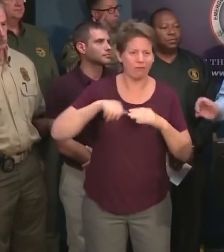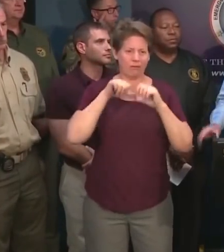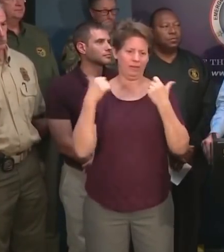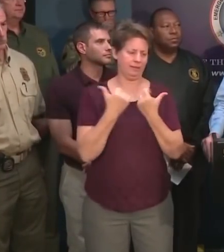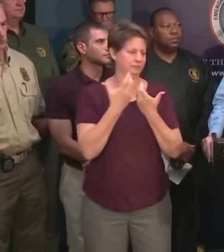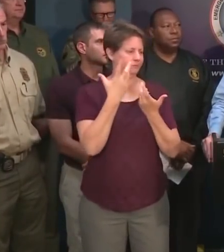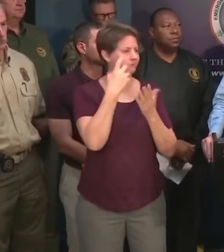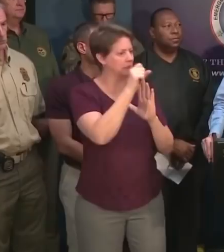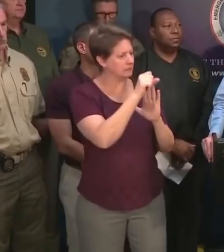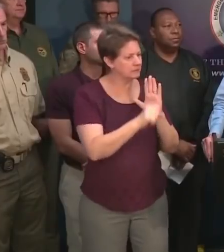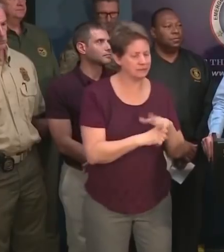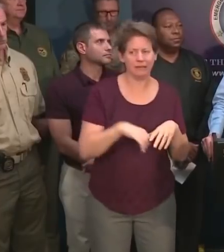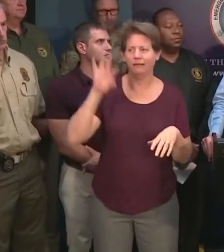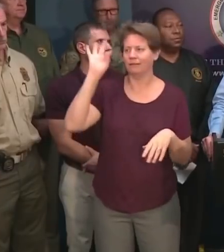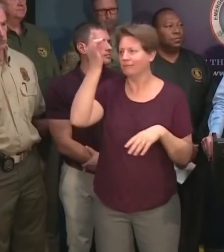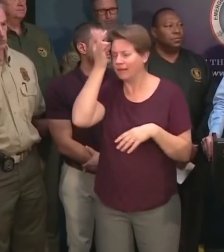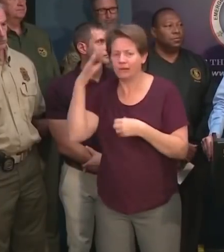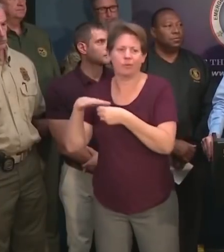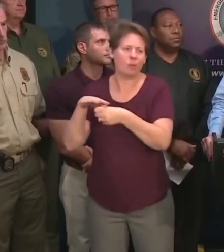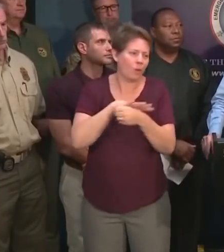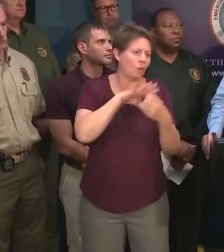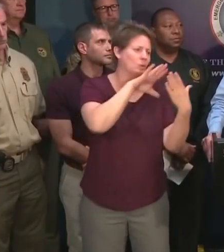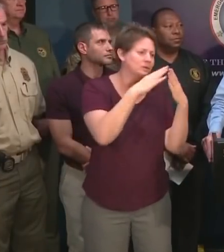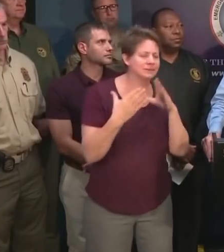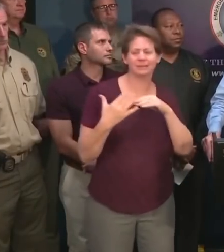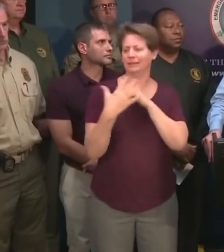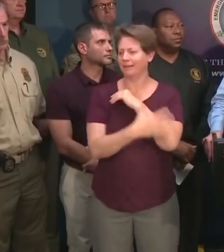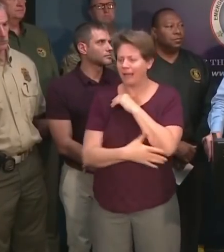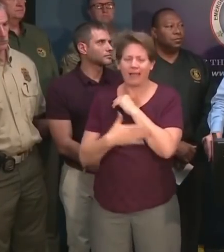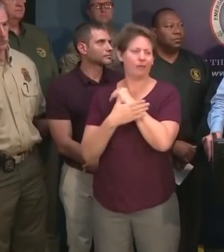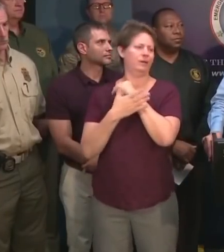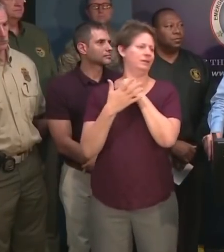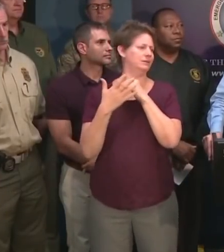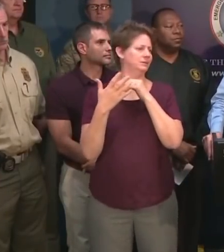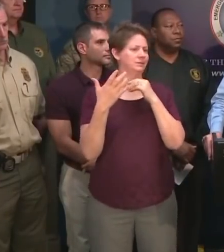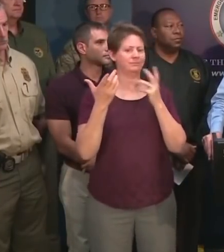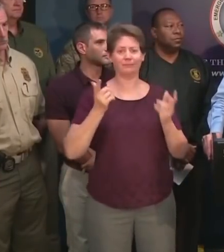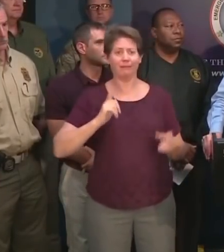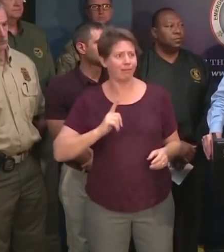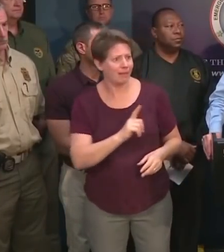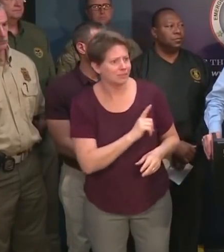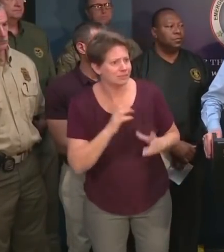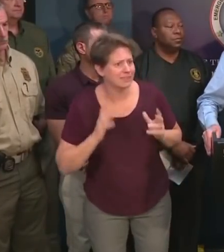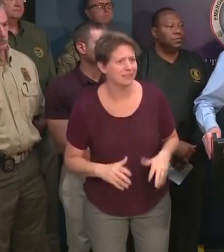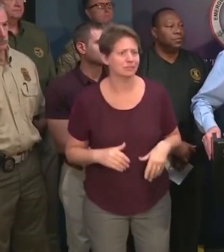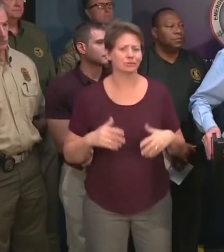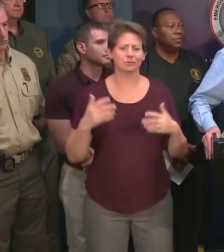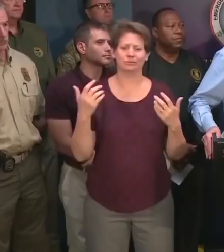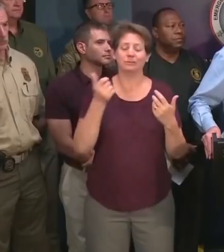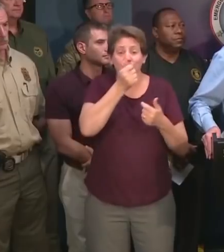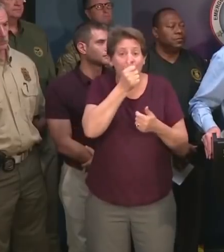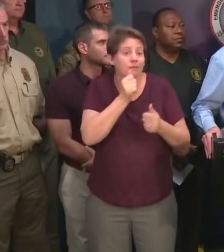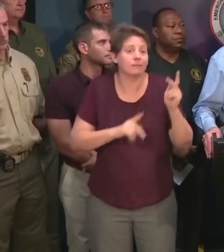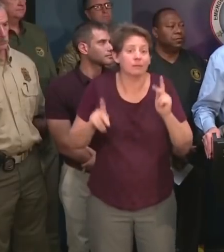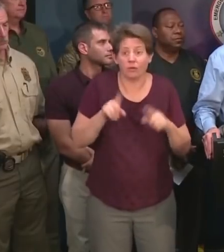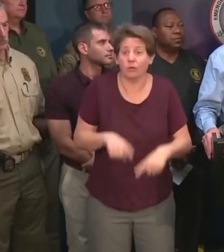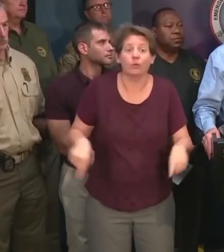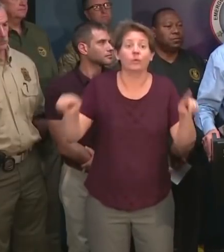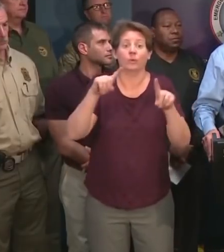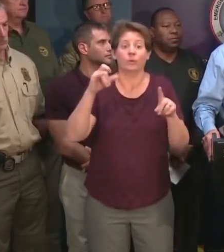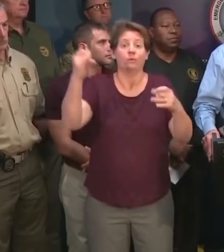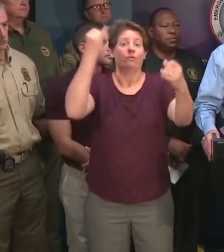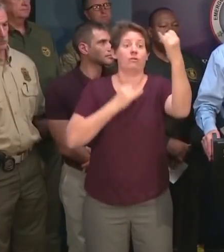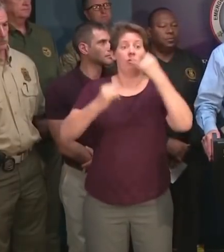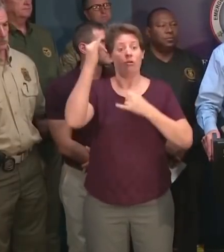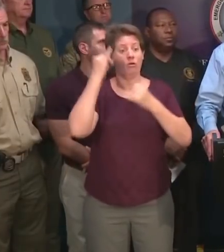state, federal, local, the cities, the counties, the legislators and private citizens who've called